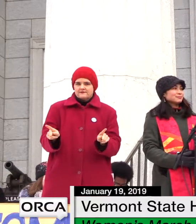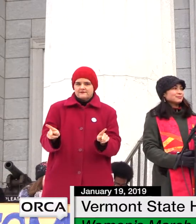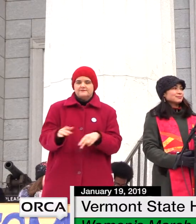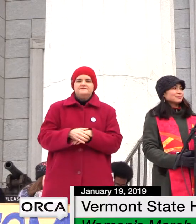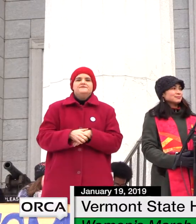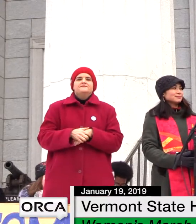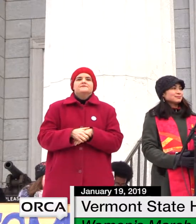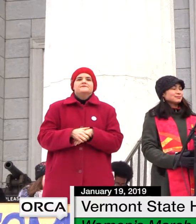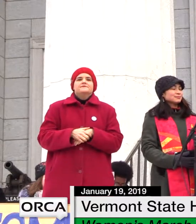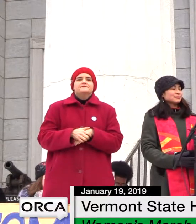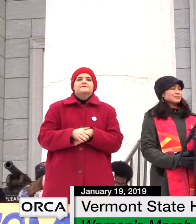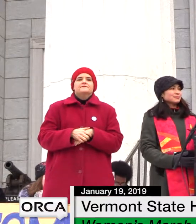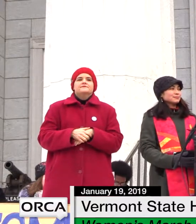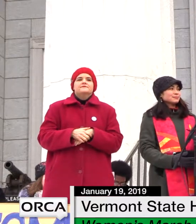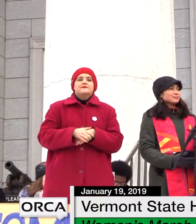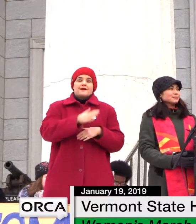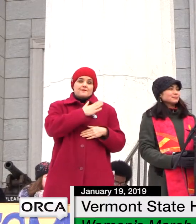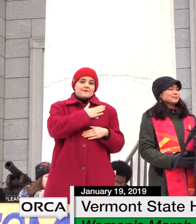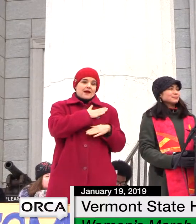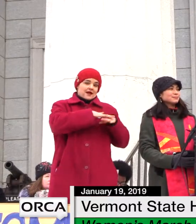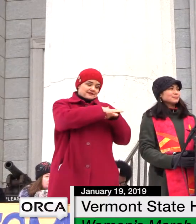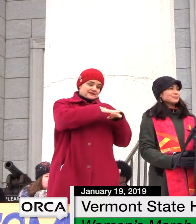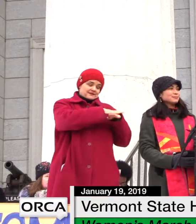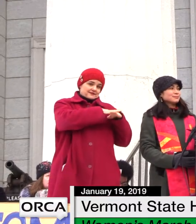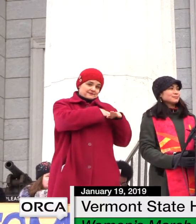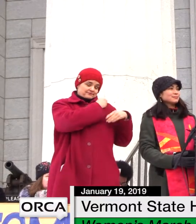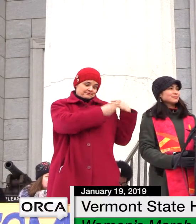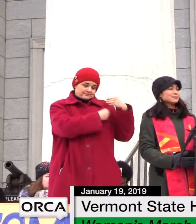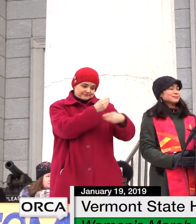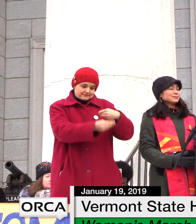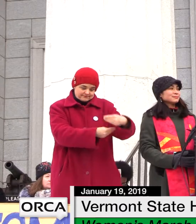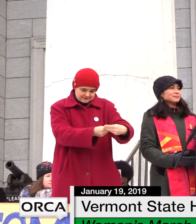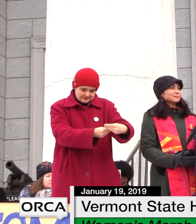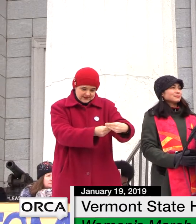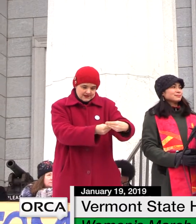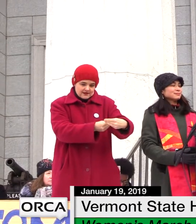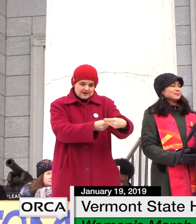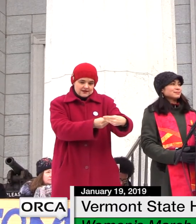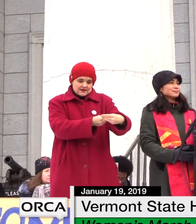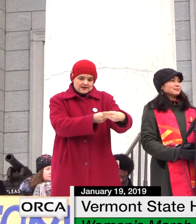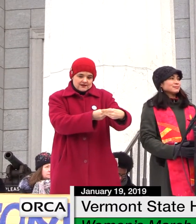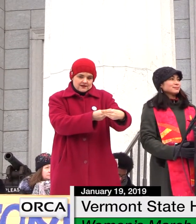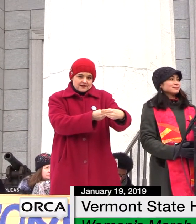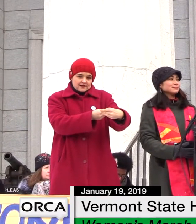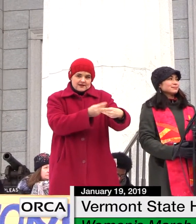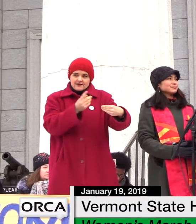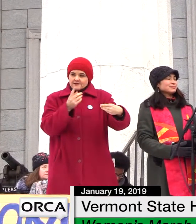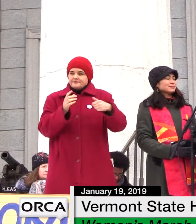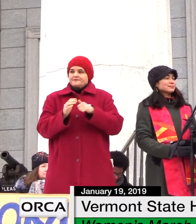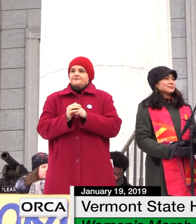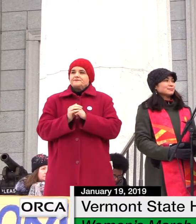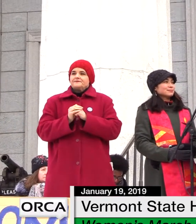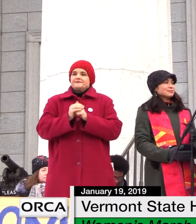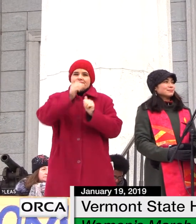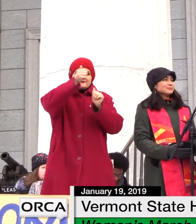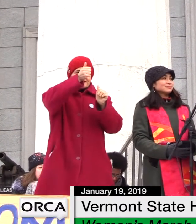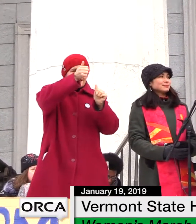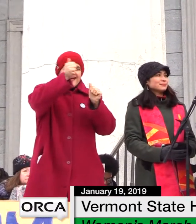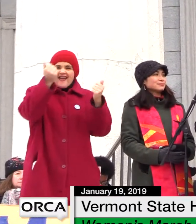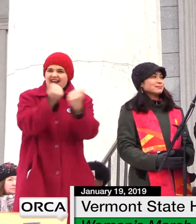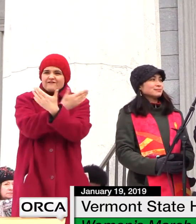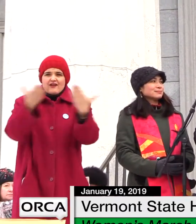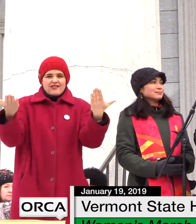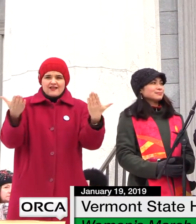ancestral tradition, we acknowledge the power and spirit inherent in all